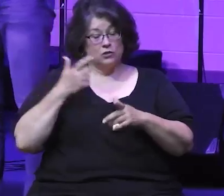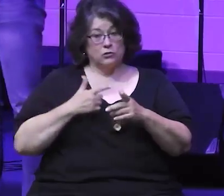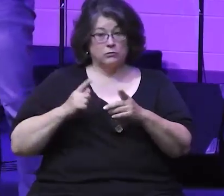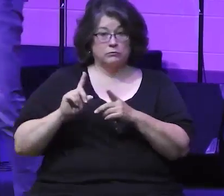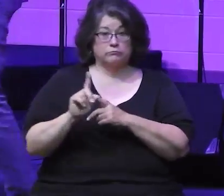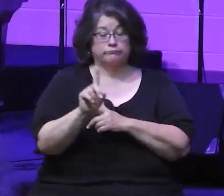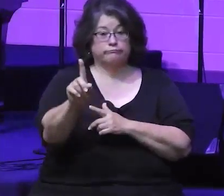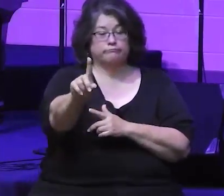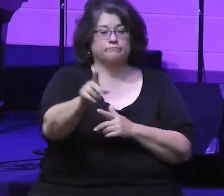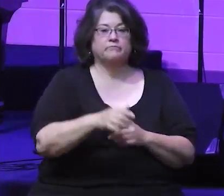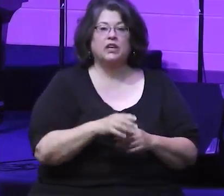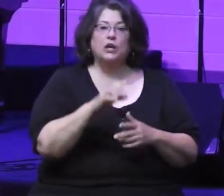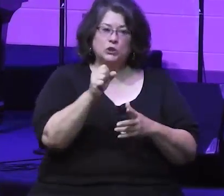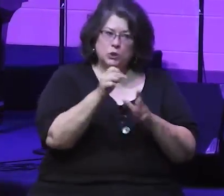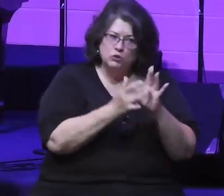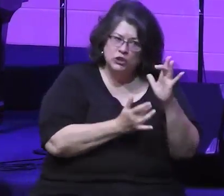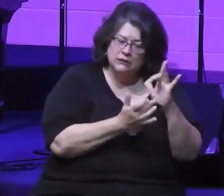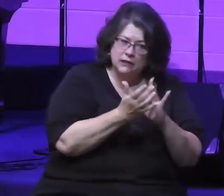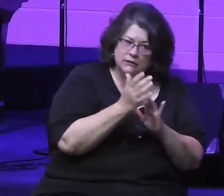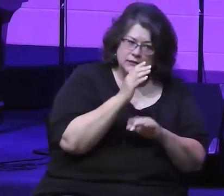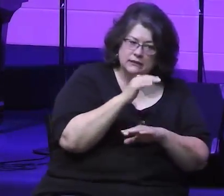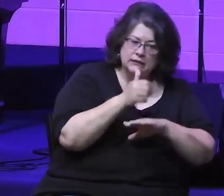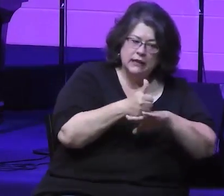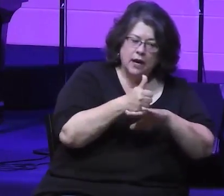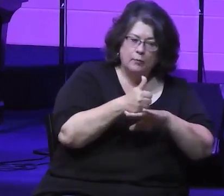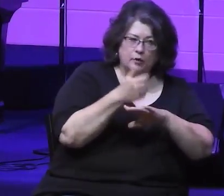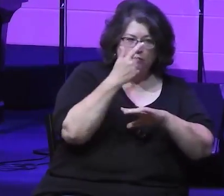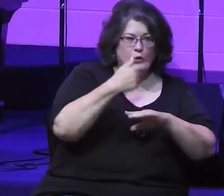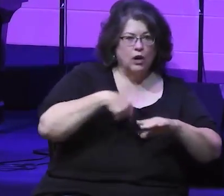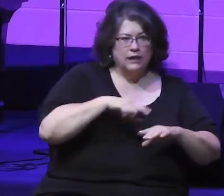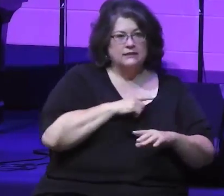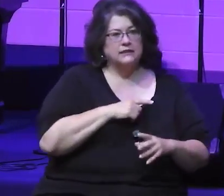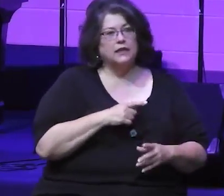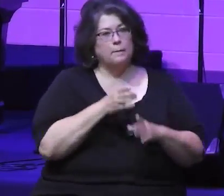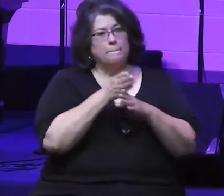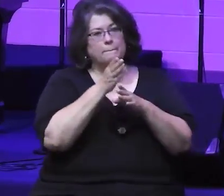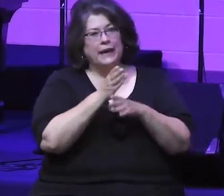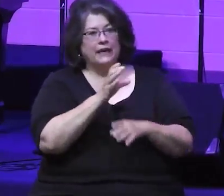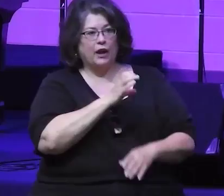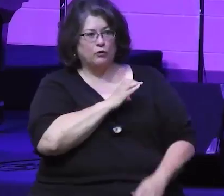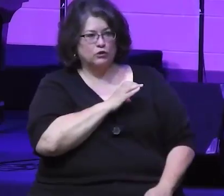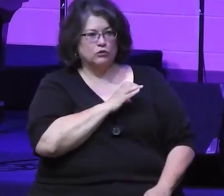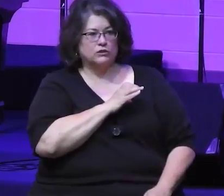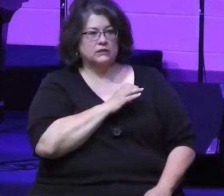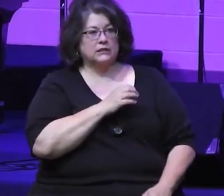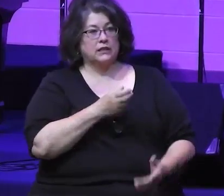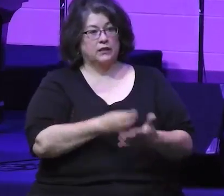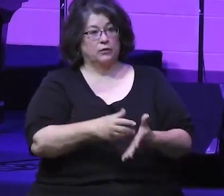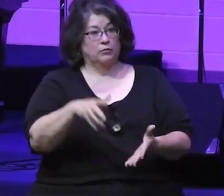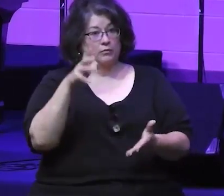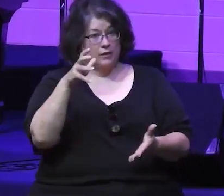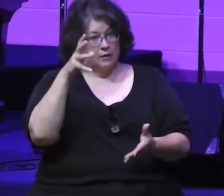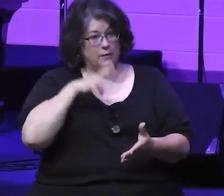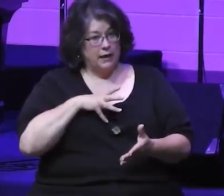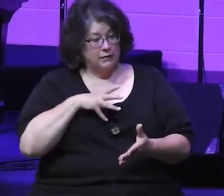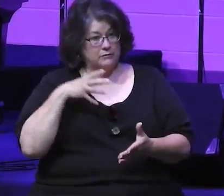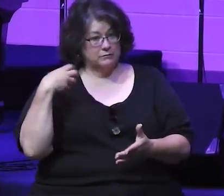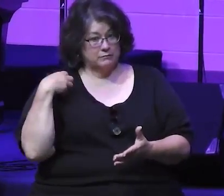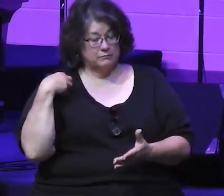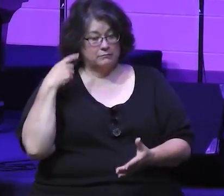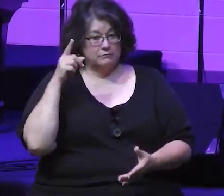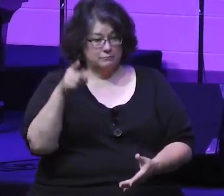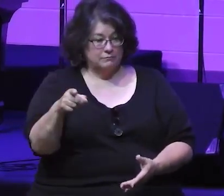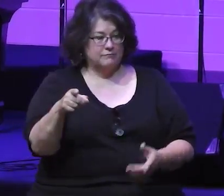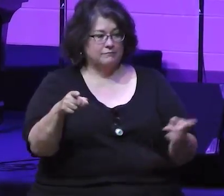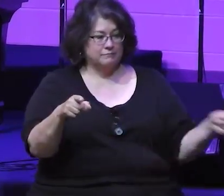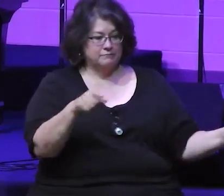is in essence set up for us all of the main characters that are going to be a part of this parable. And as it goes, the